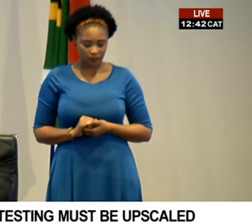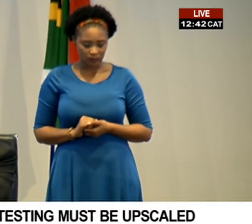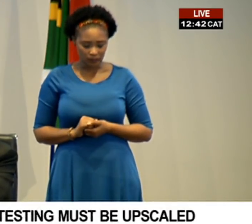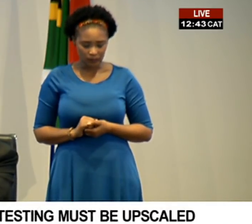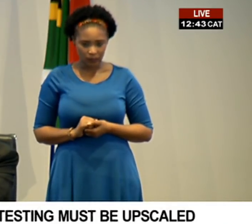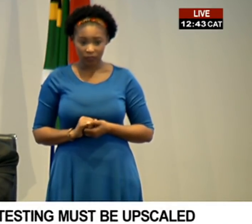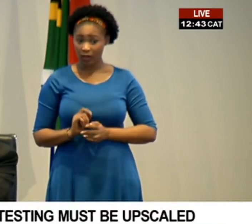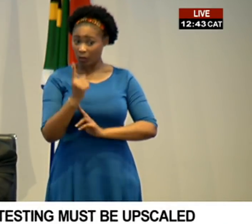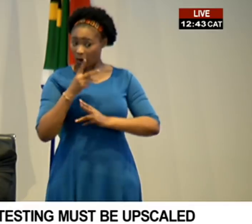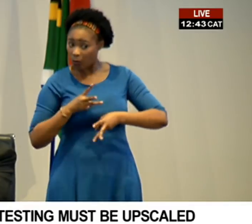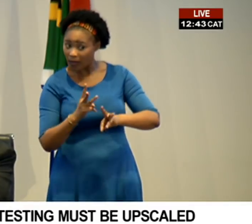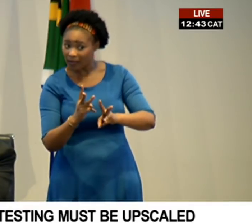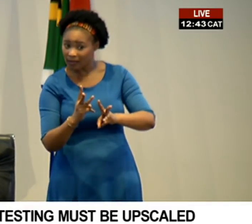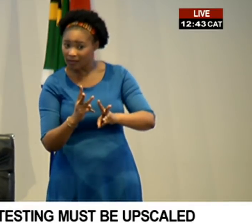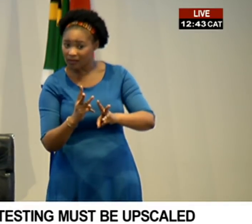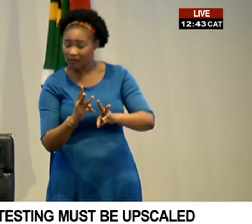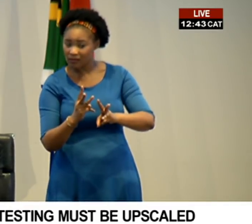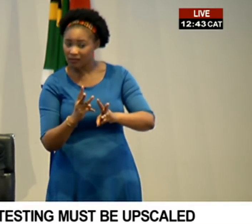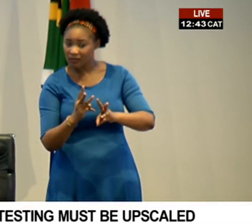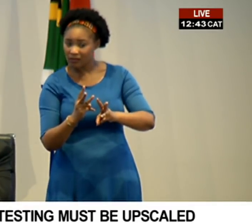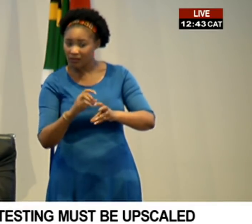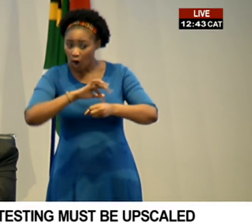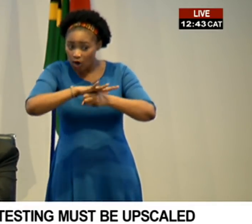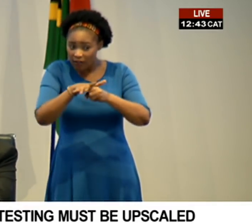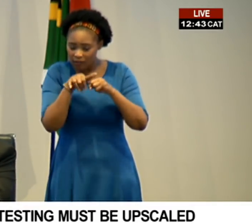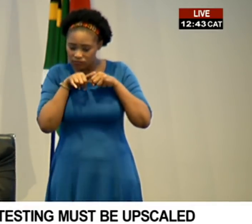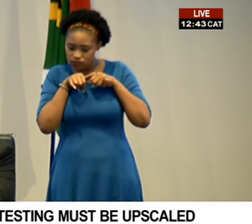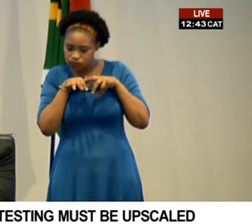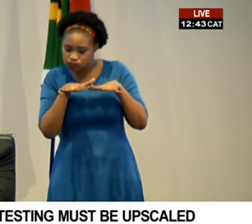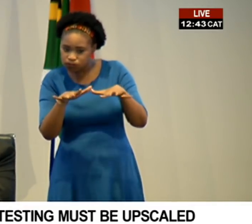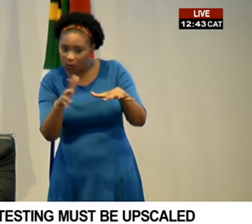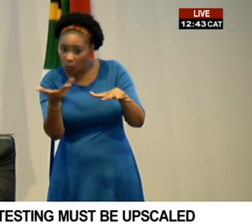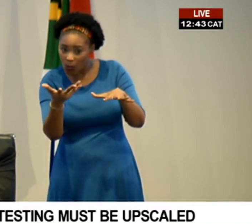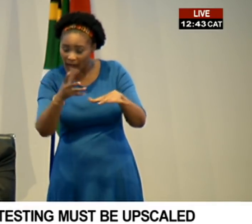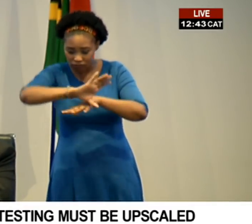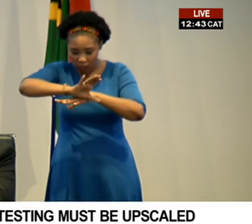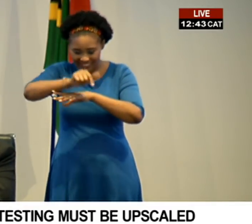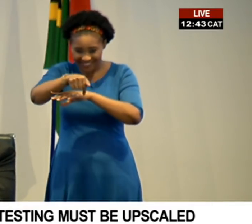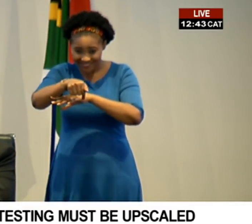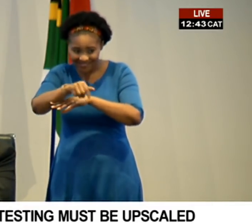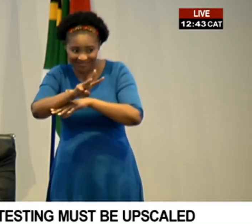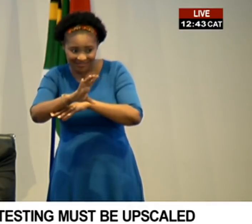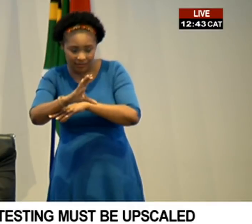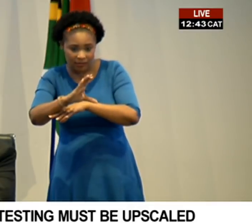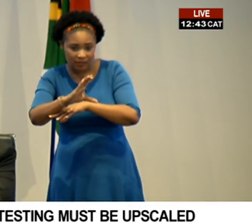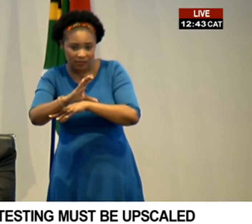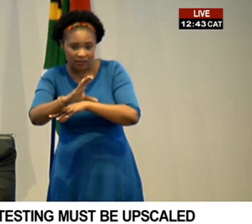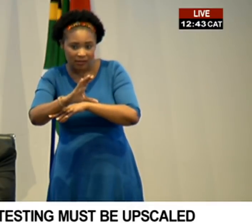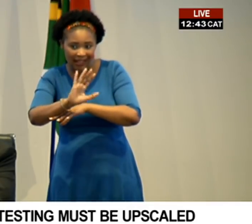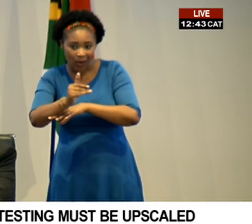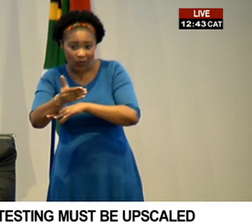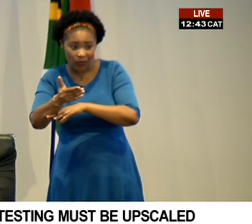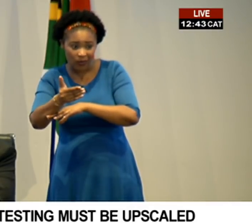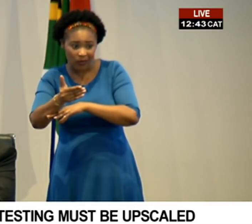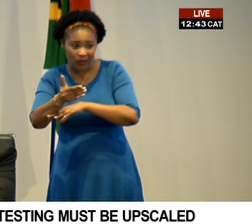in which the infections have been spreading also here in the province has been